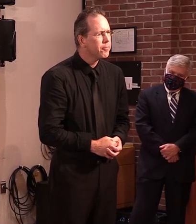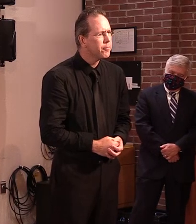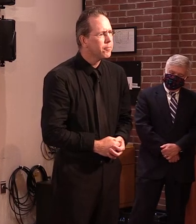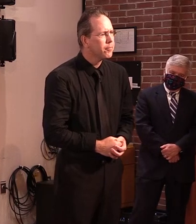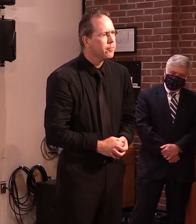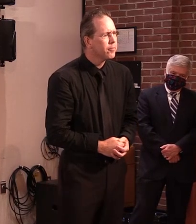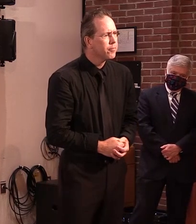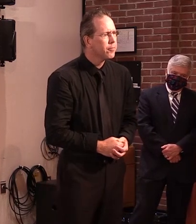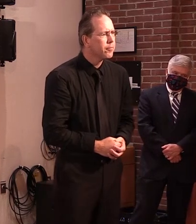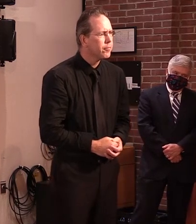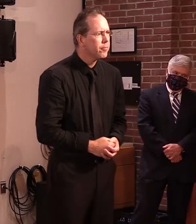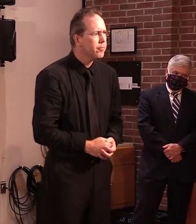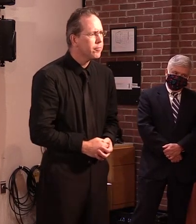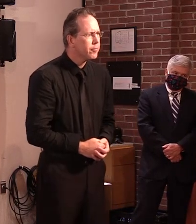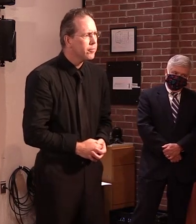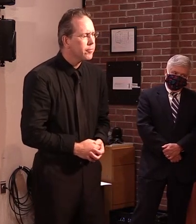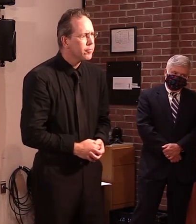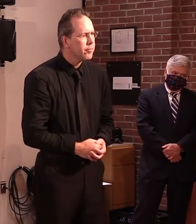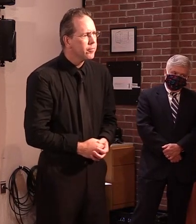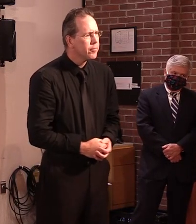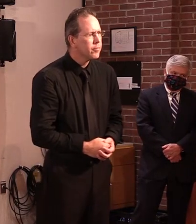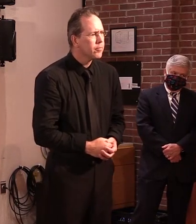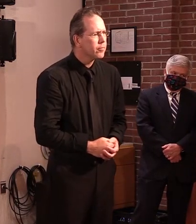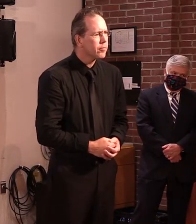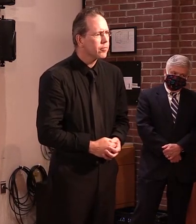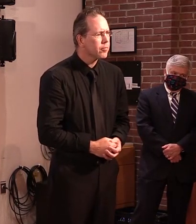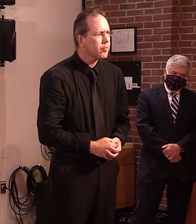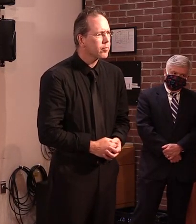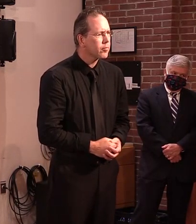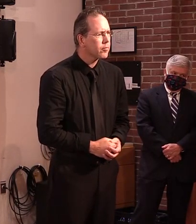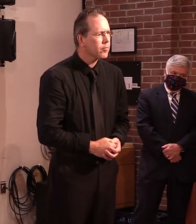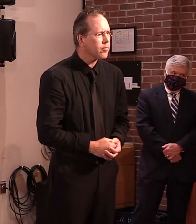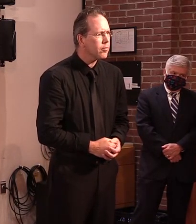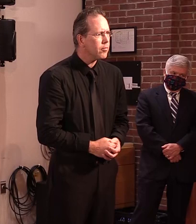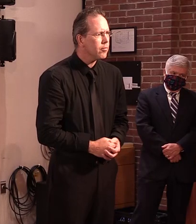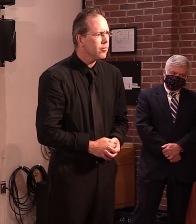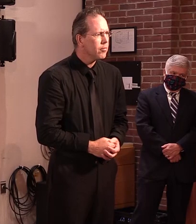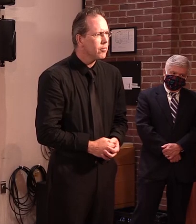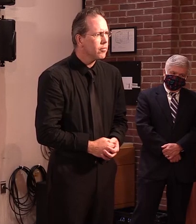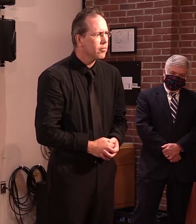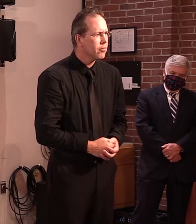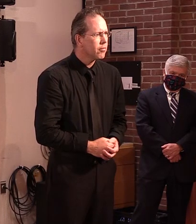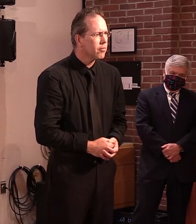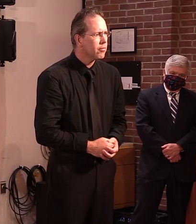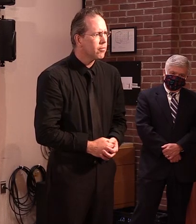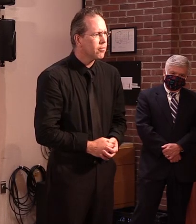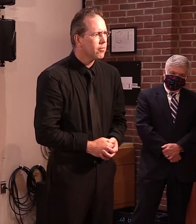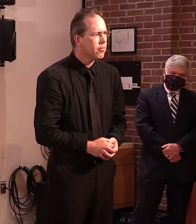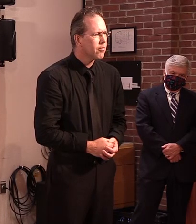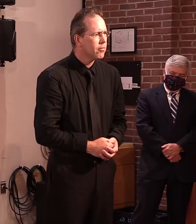and some people have asked me if this is a moving target.